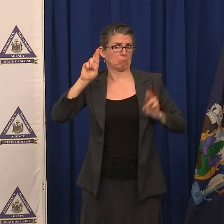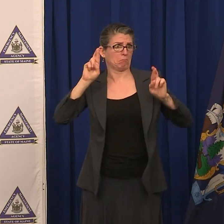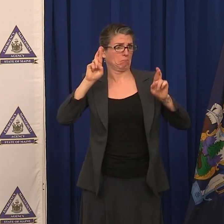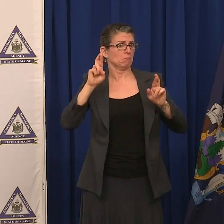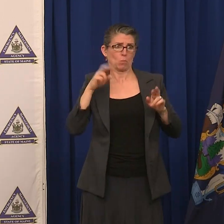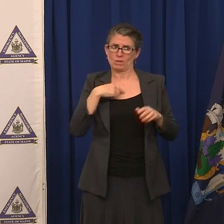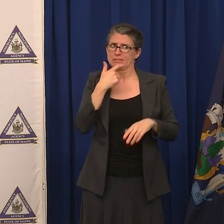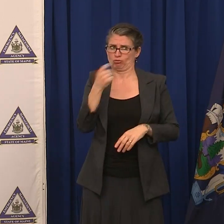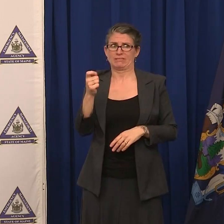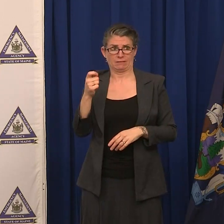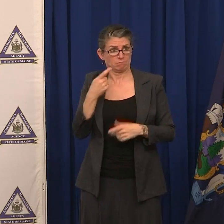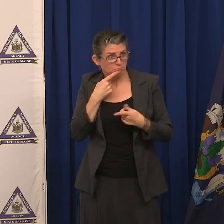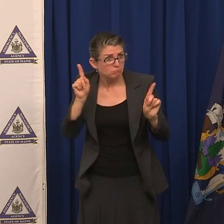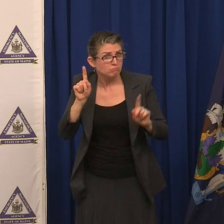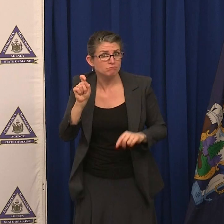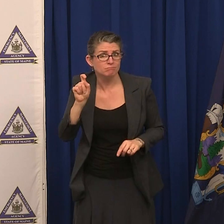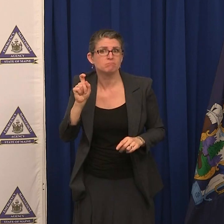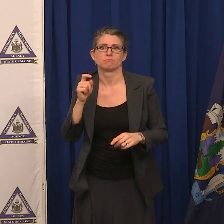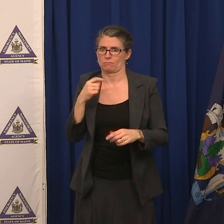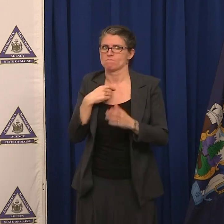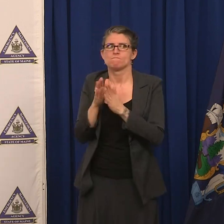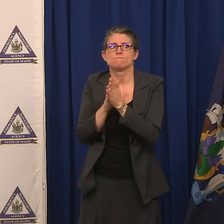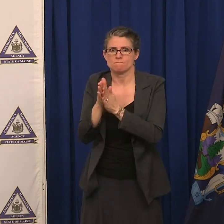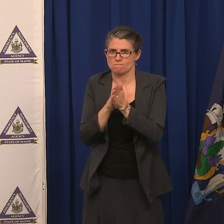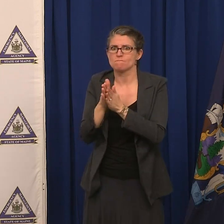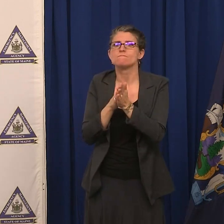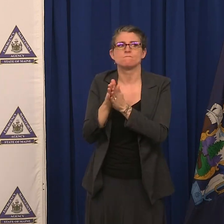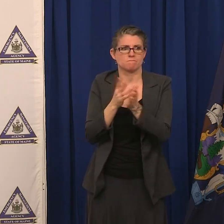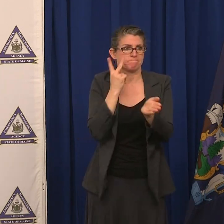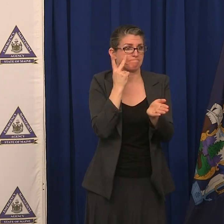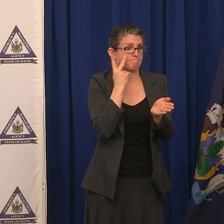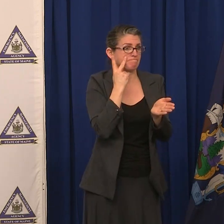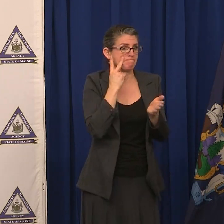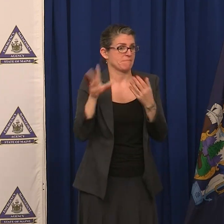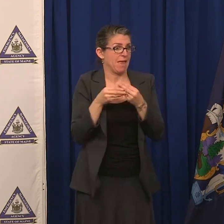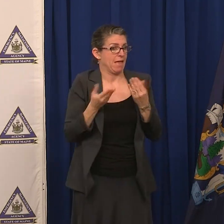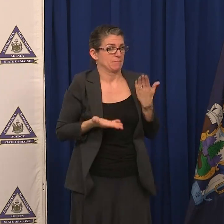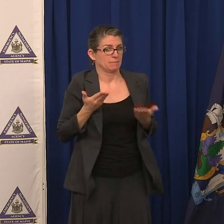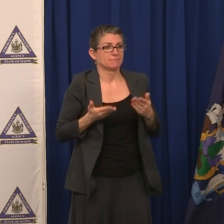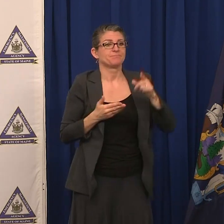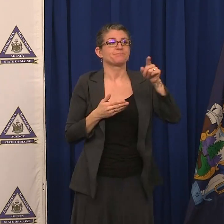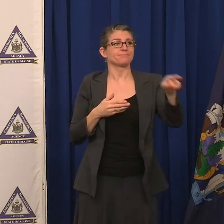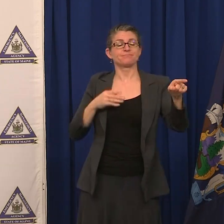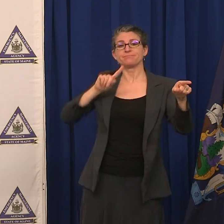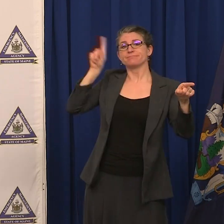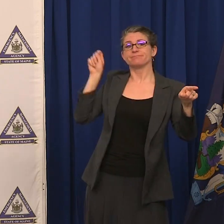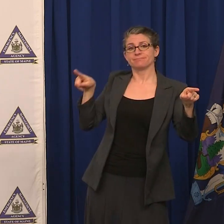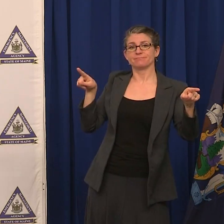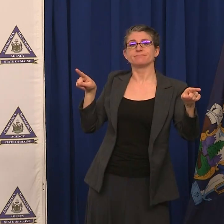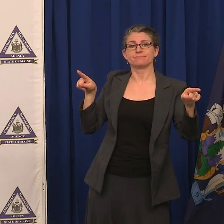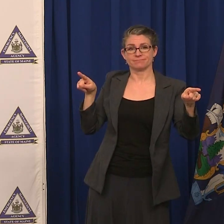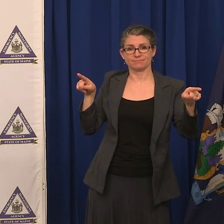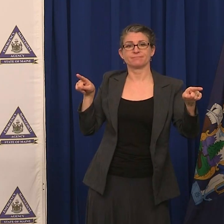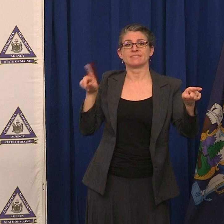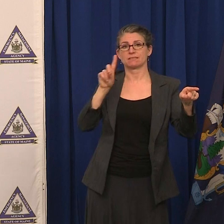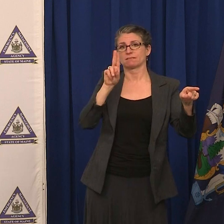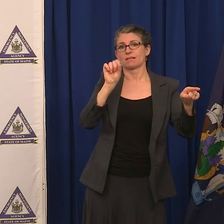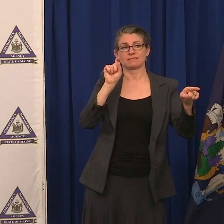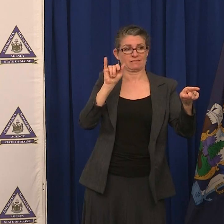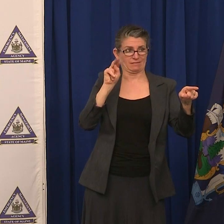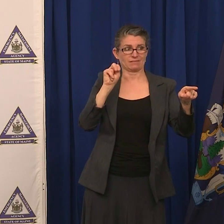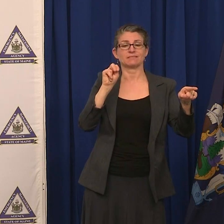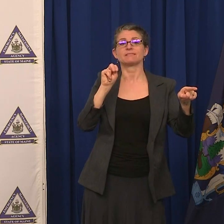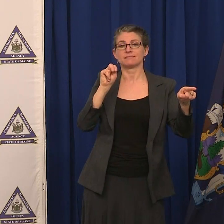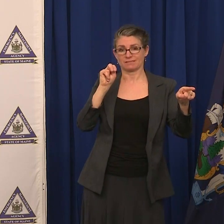we're very interested in it. So I'm going to go back to the room and go to Dustin. To follow up on that, the president characterized it